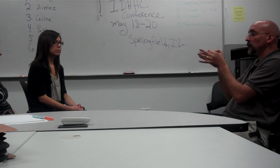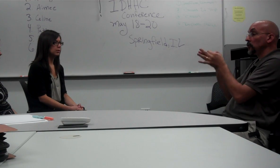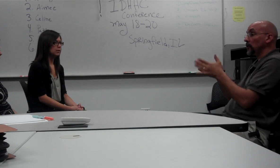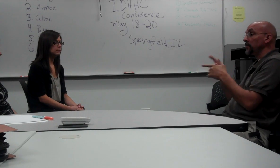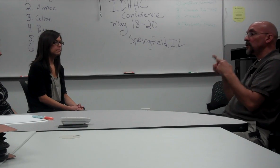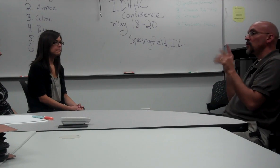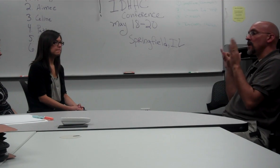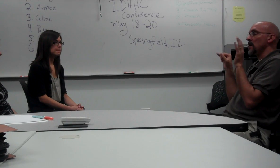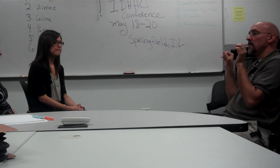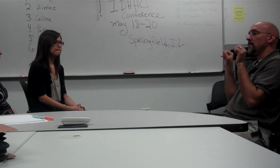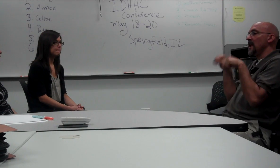ability.